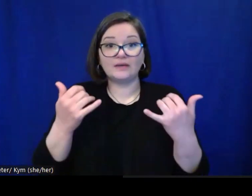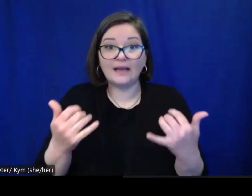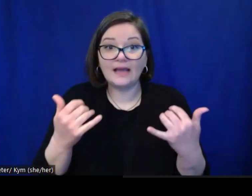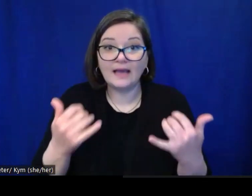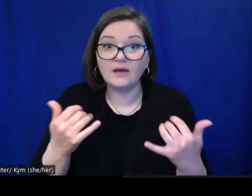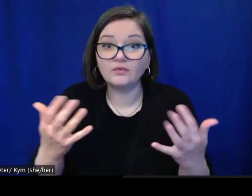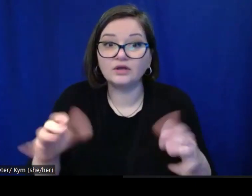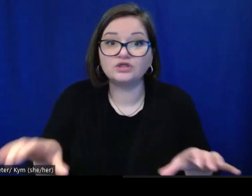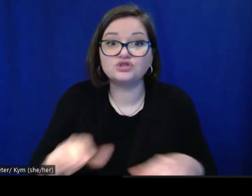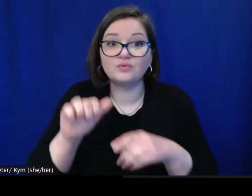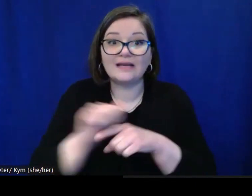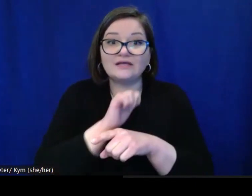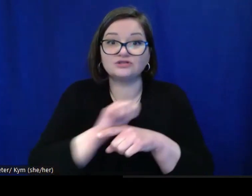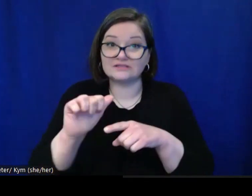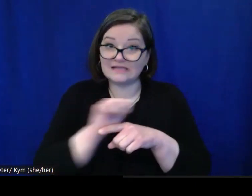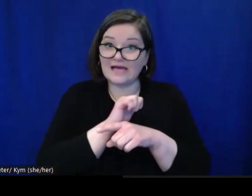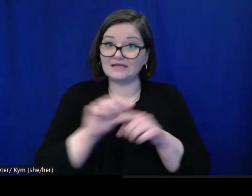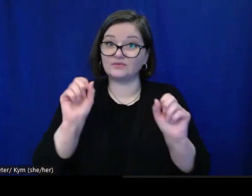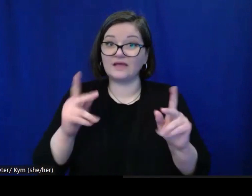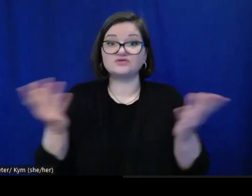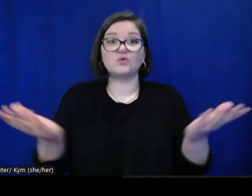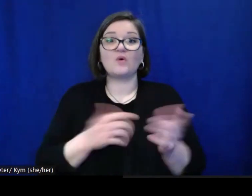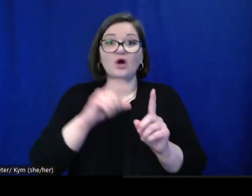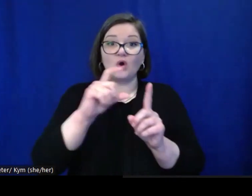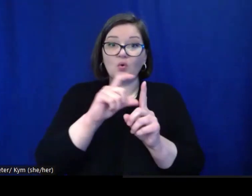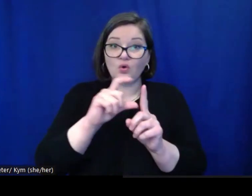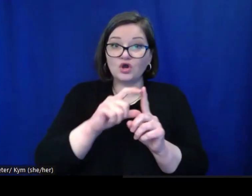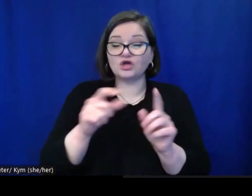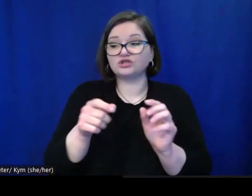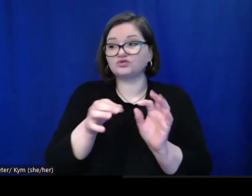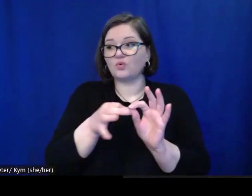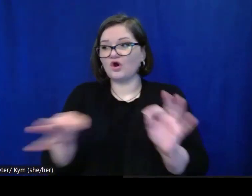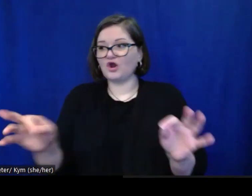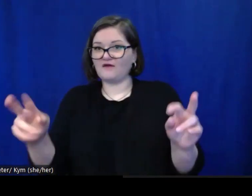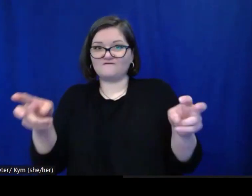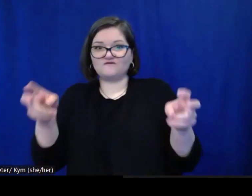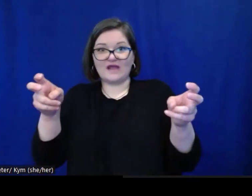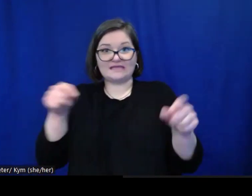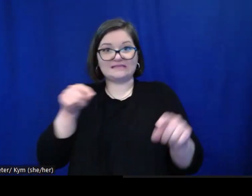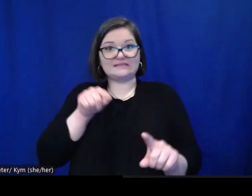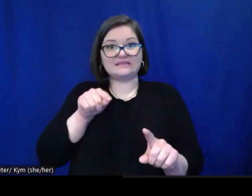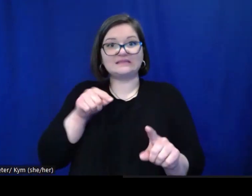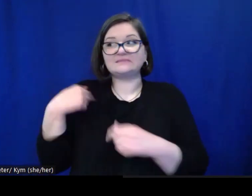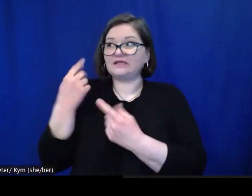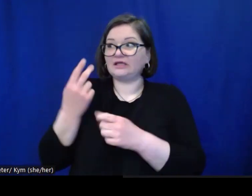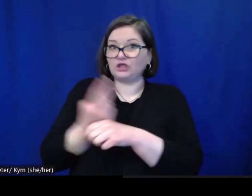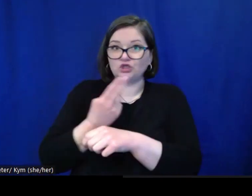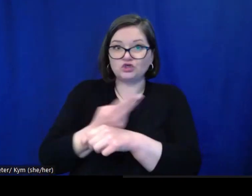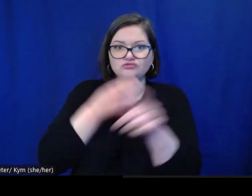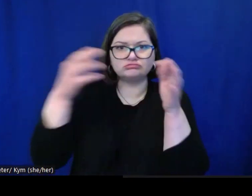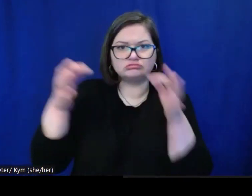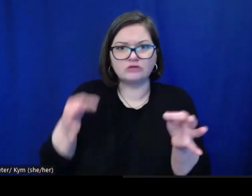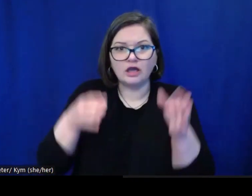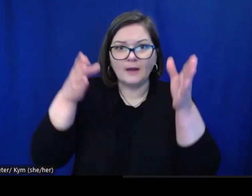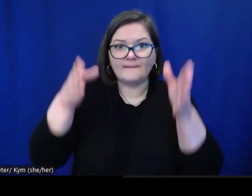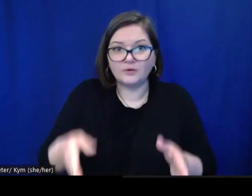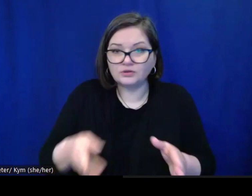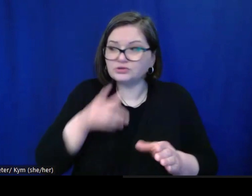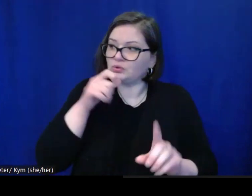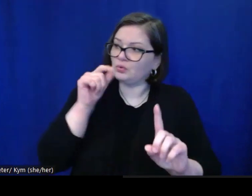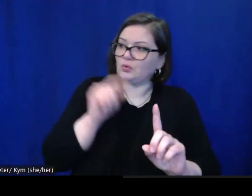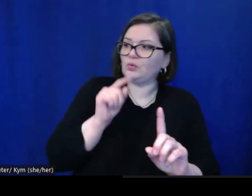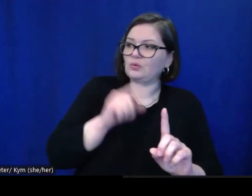What words or phrases have been used to describe an individual who is deemed